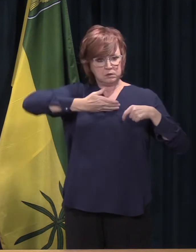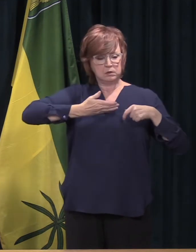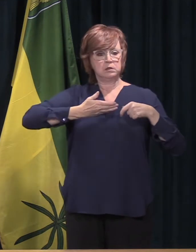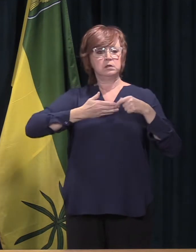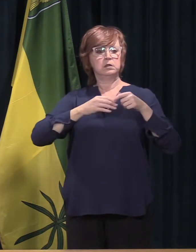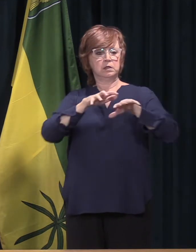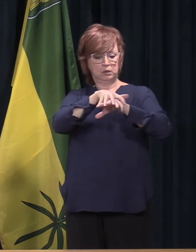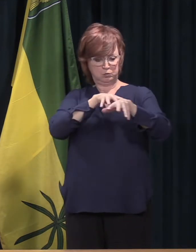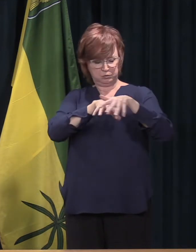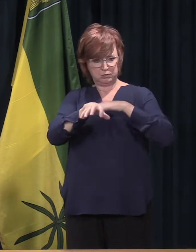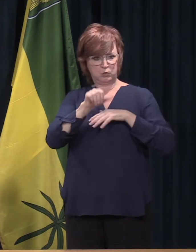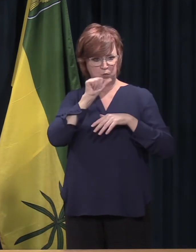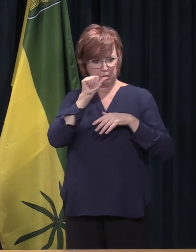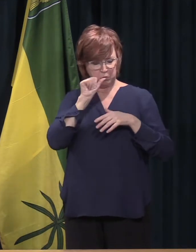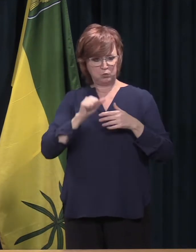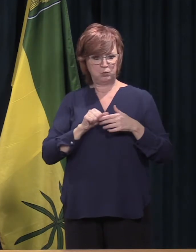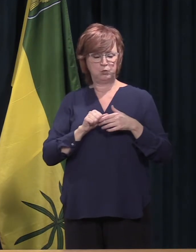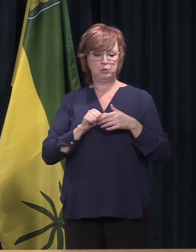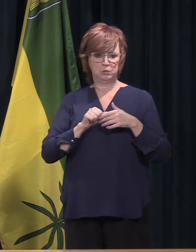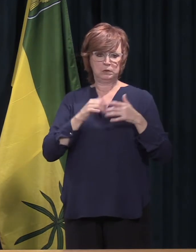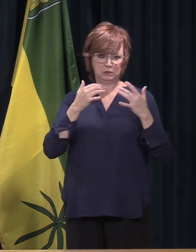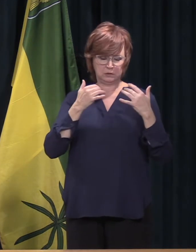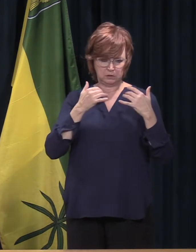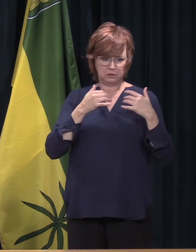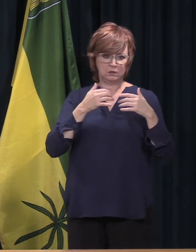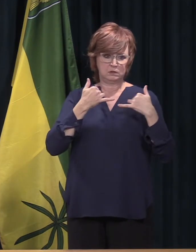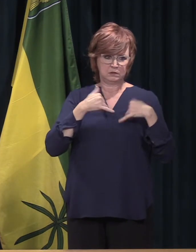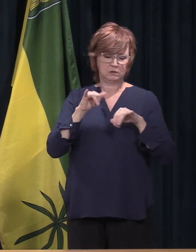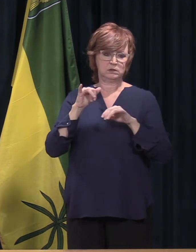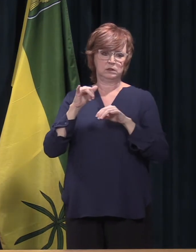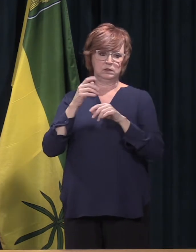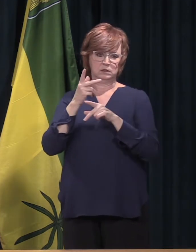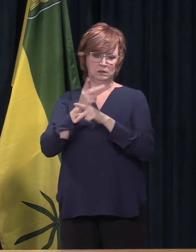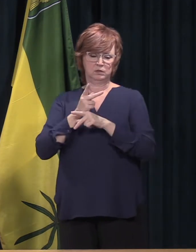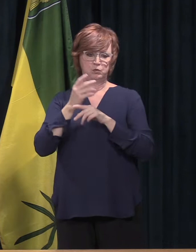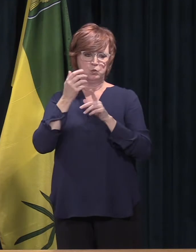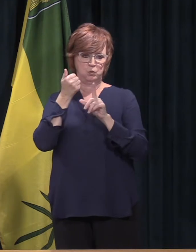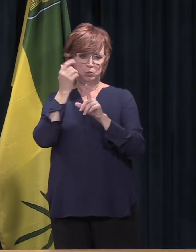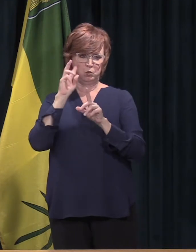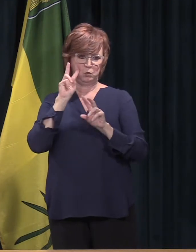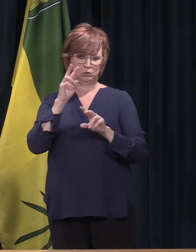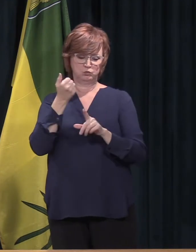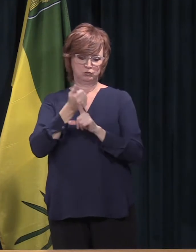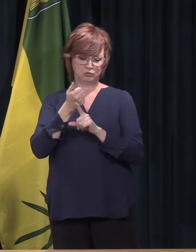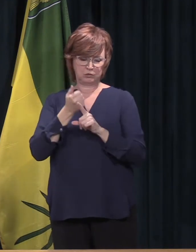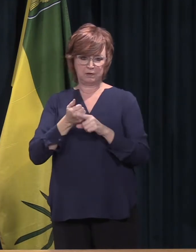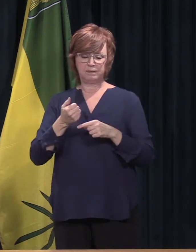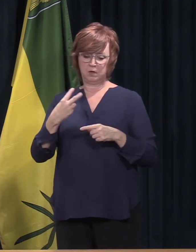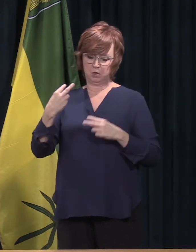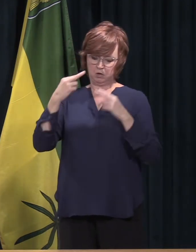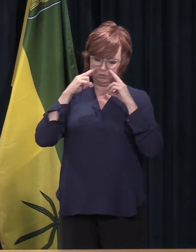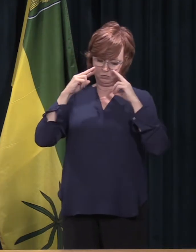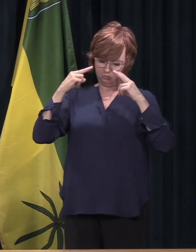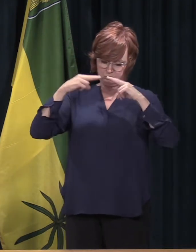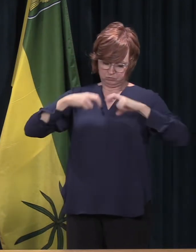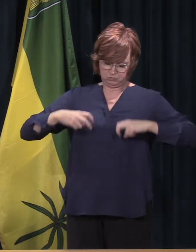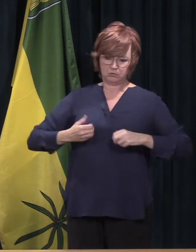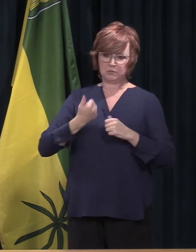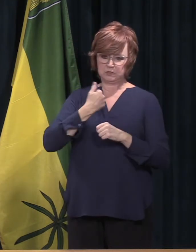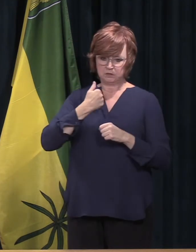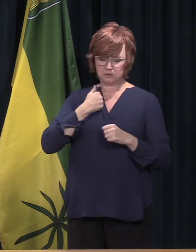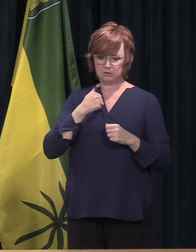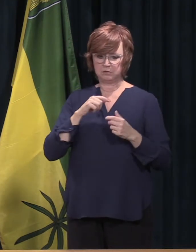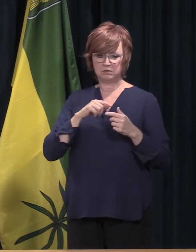you have to continuously self-monitor, because you may still get exposed if you're out and about. And actually, if you're using